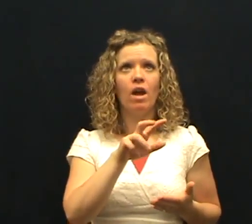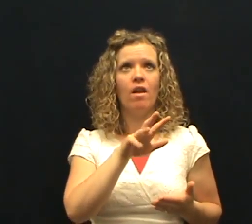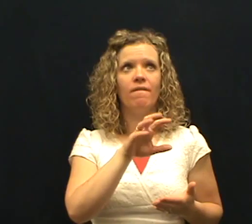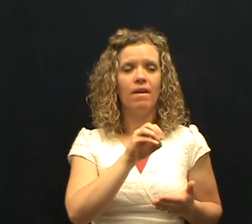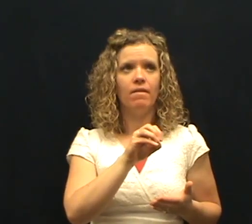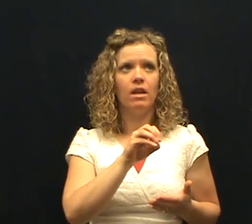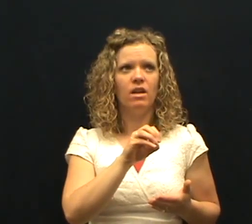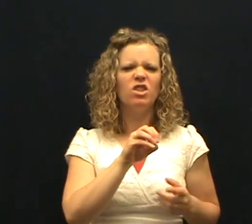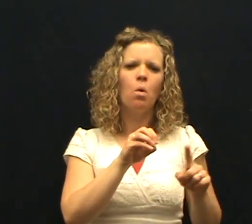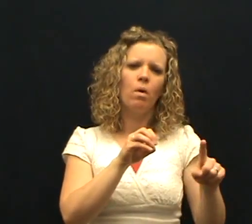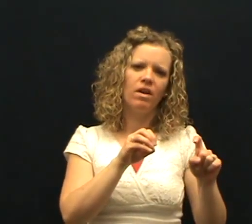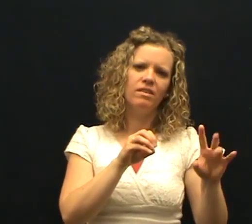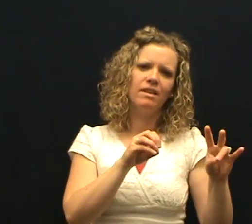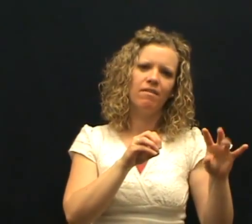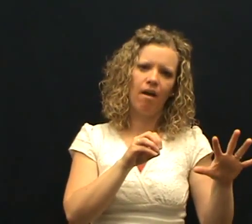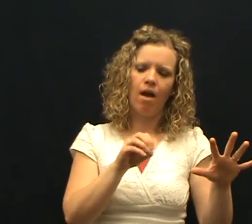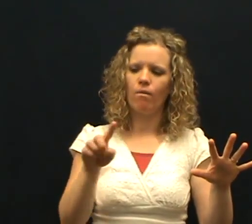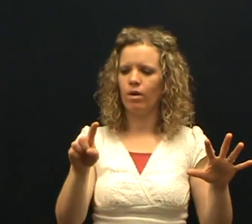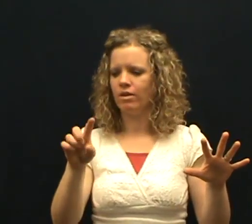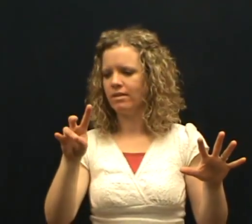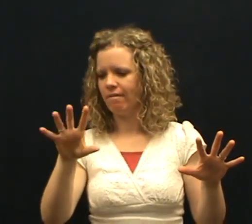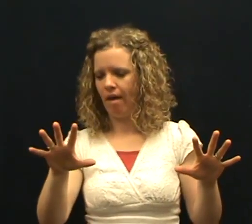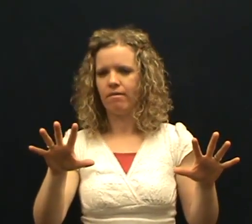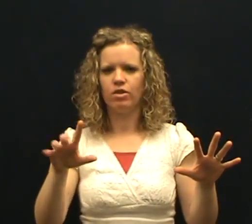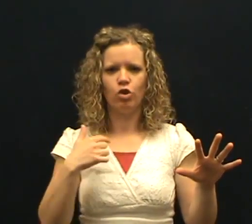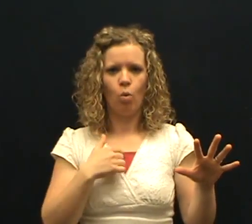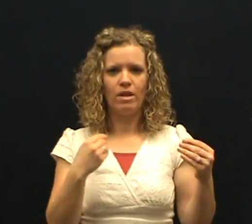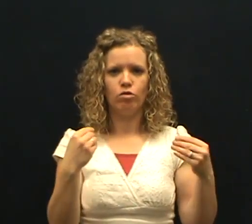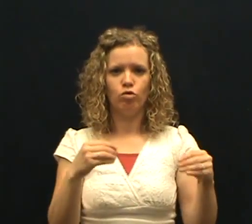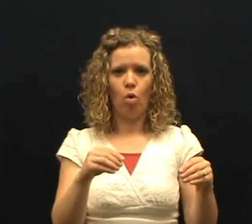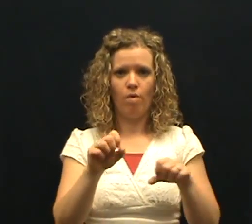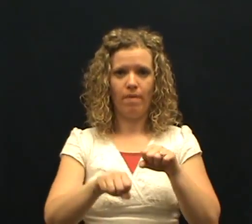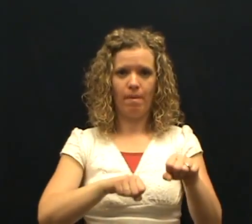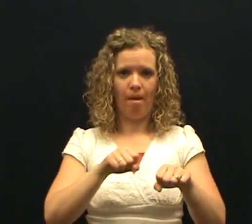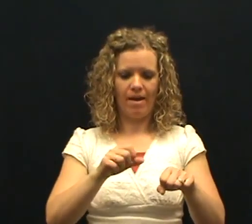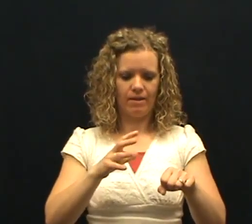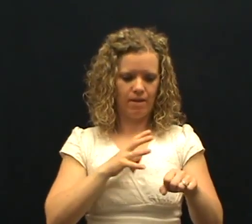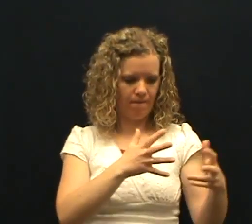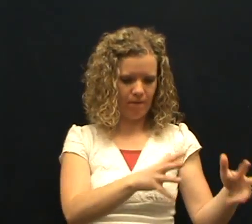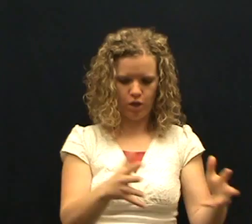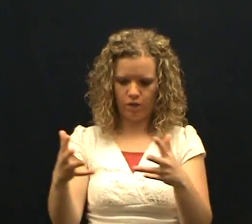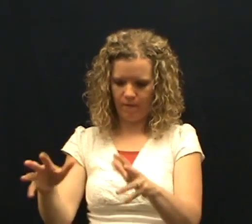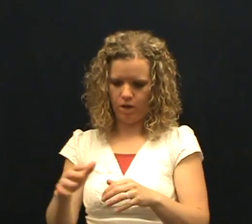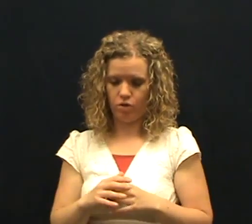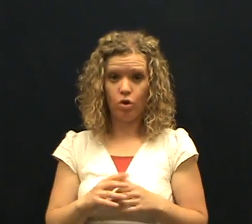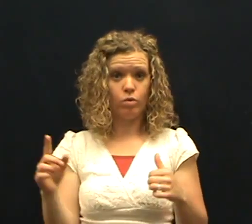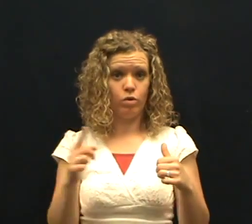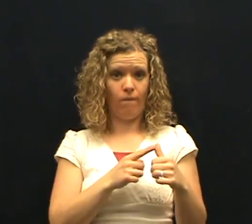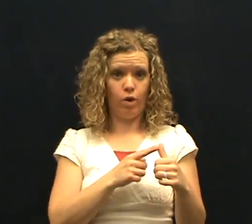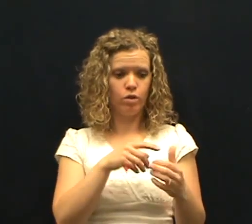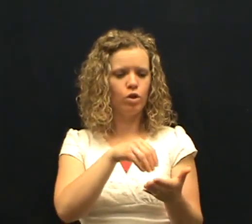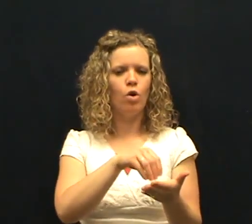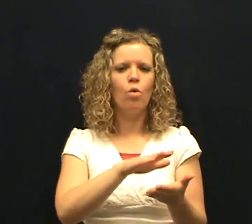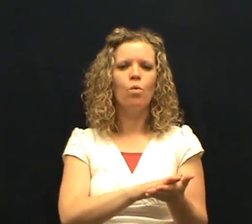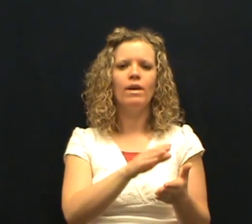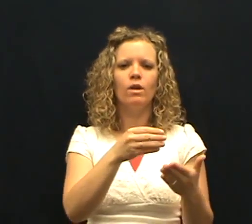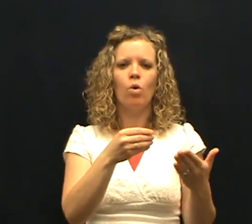$175 each. So we sold the 2 bikes. Number one, we have to record the sale using the sales amount, and we